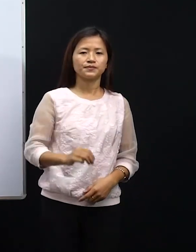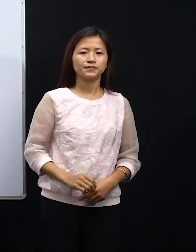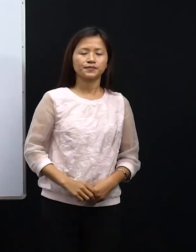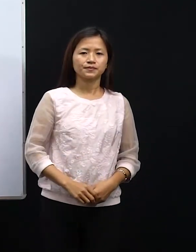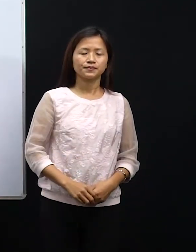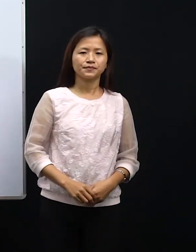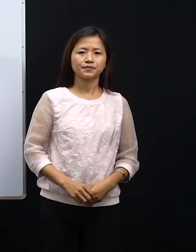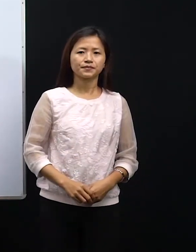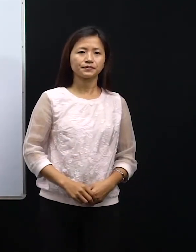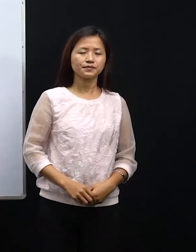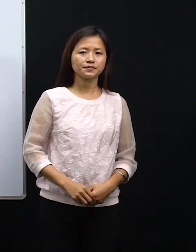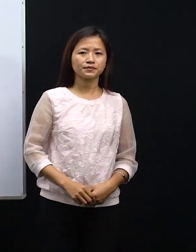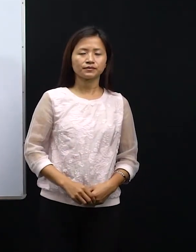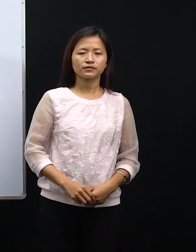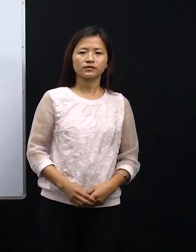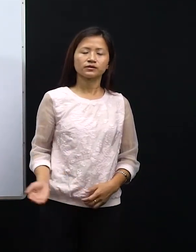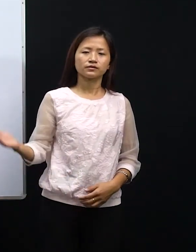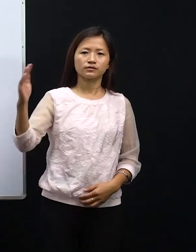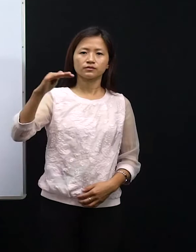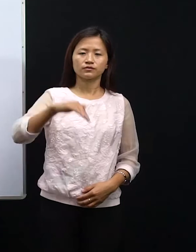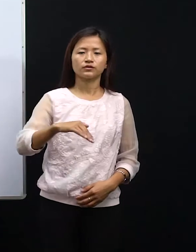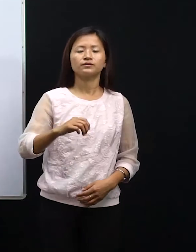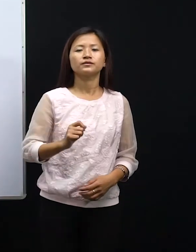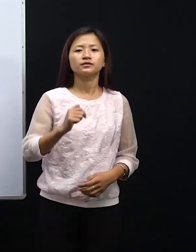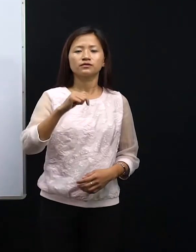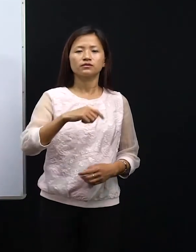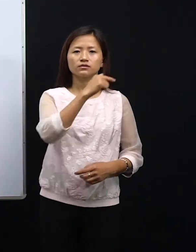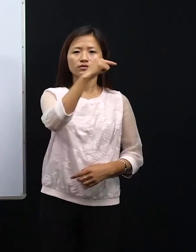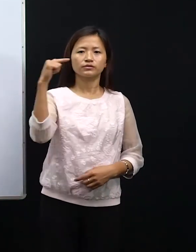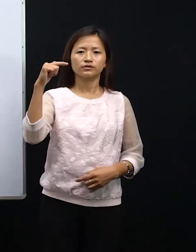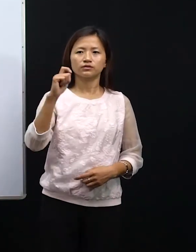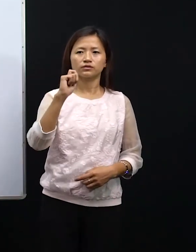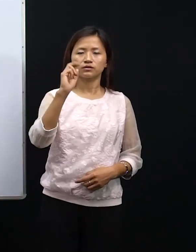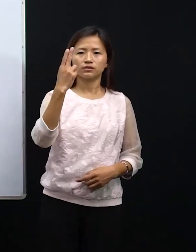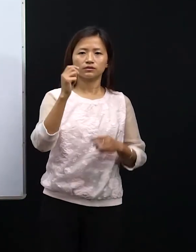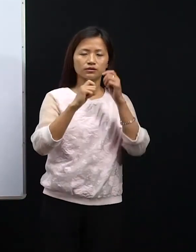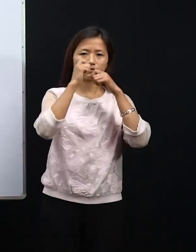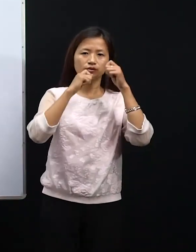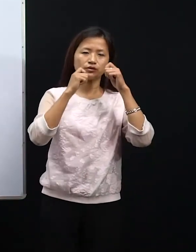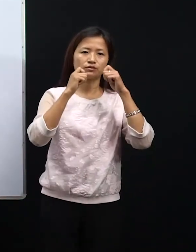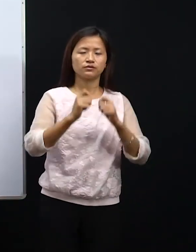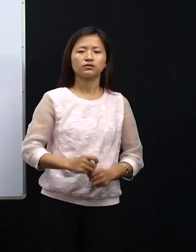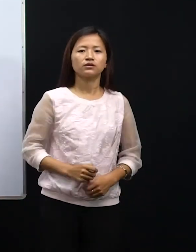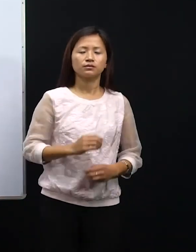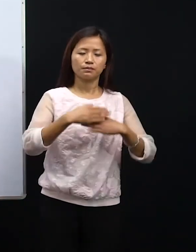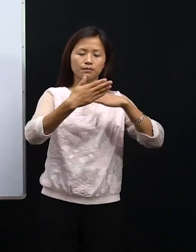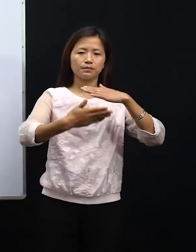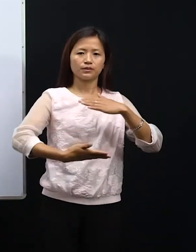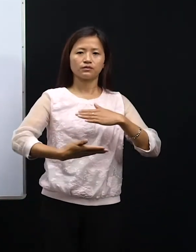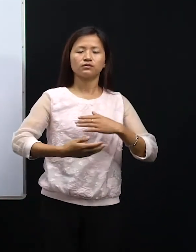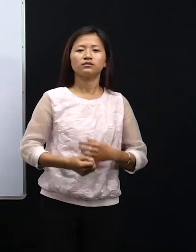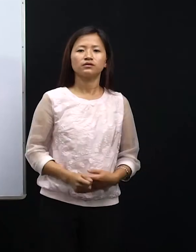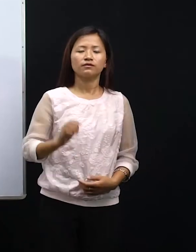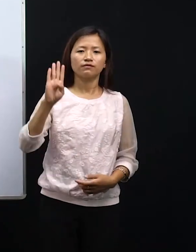Right? From this, we have to subtract the second expression. So I'm going to write the second expression below.